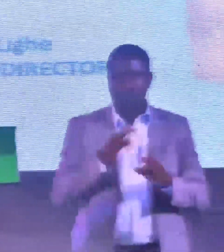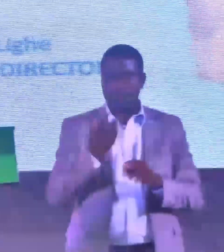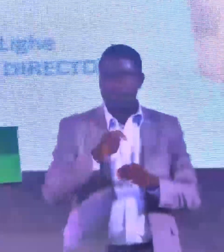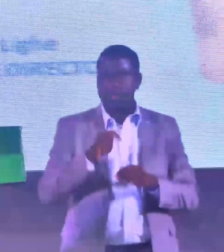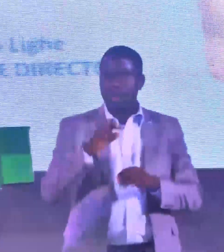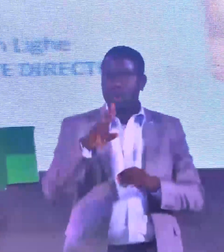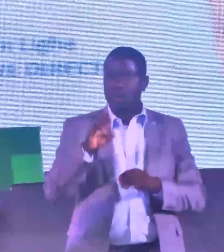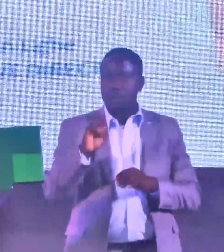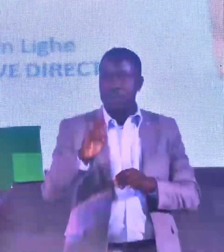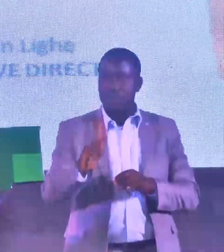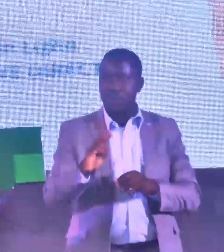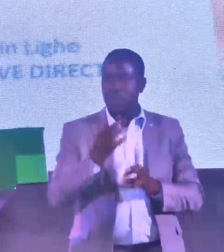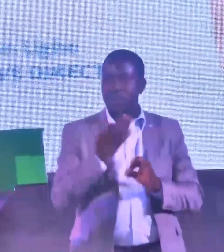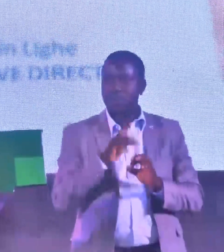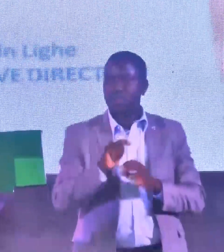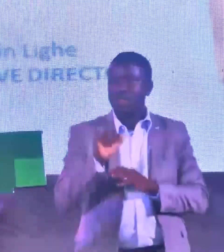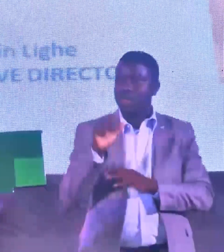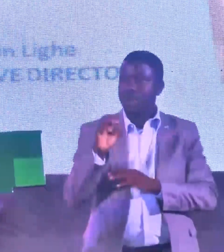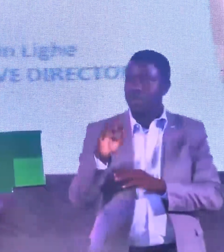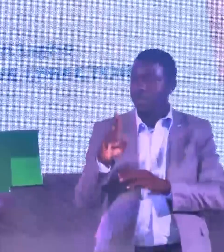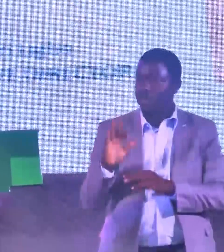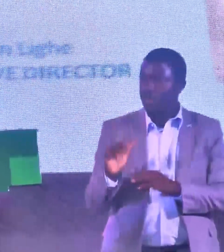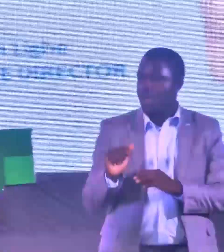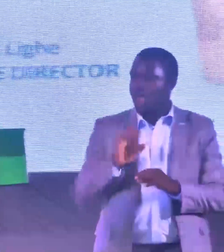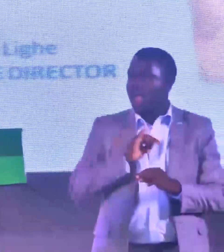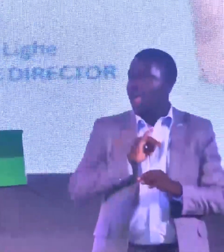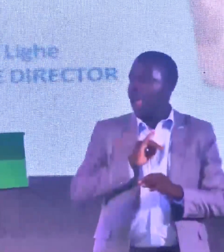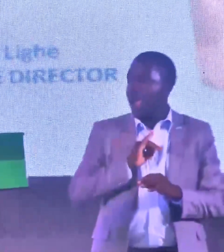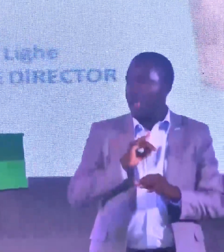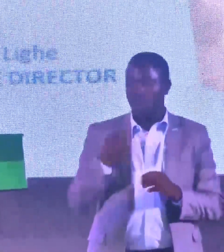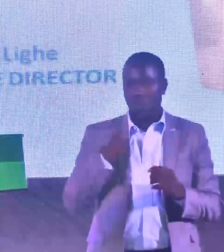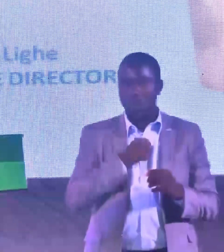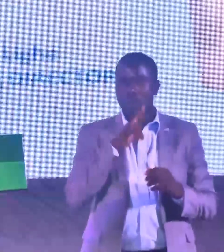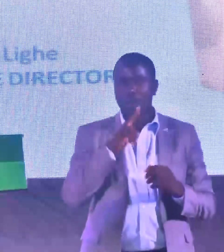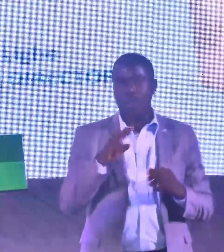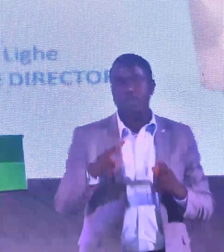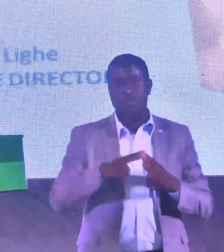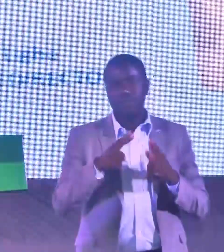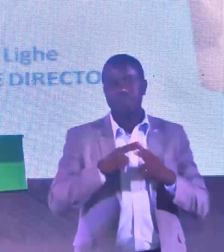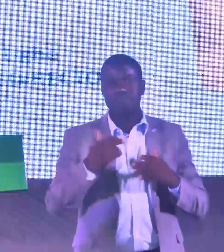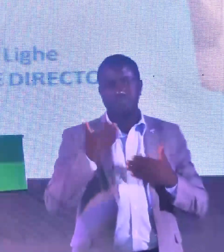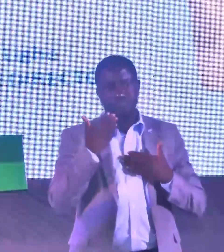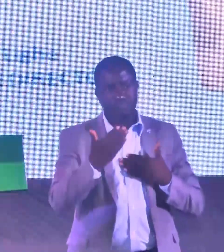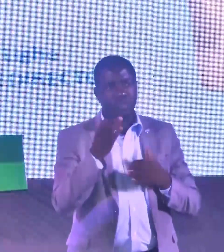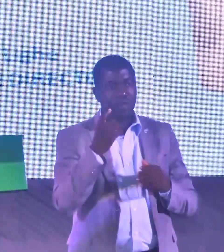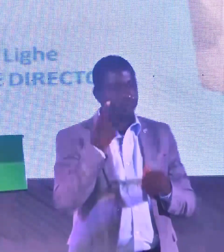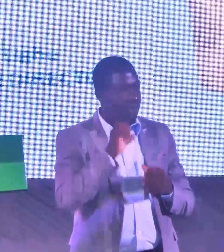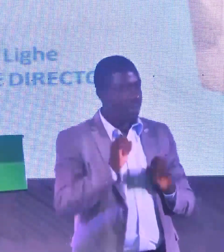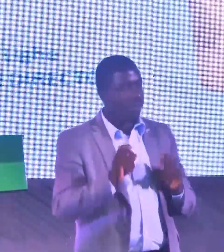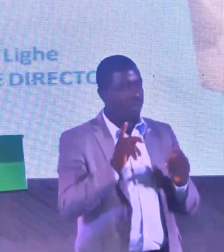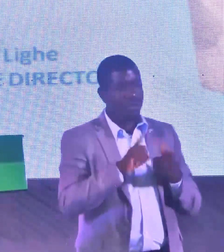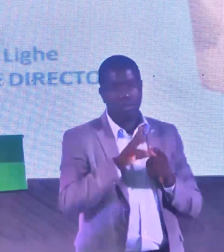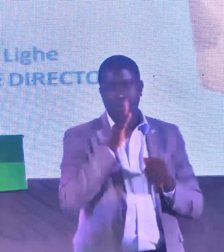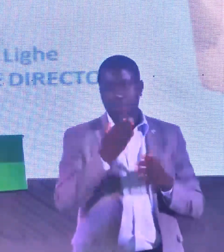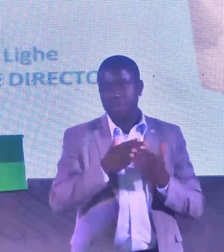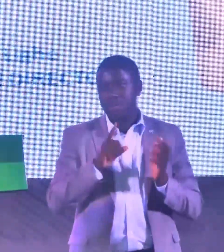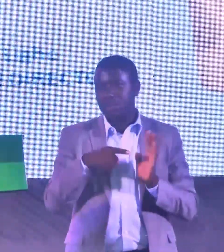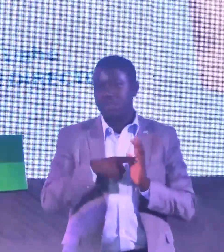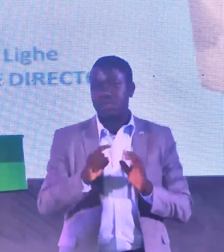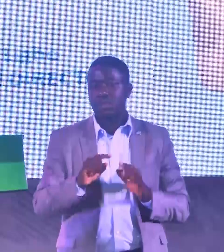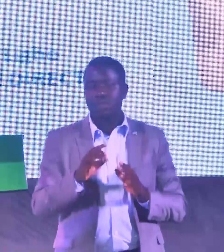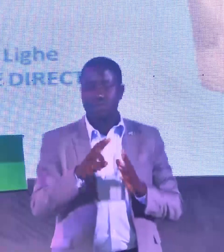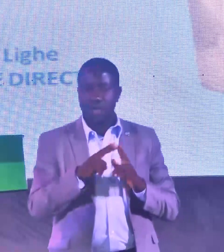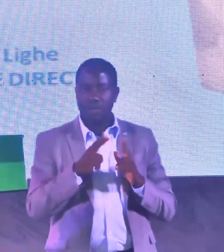Liberia. We're quite grateful for the opportunity to be part of this all-important